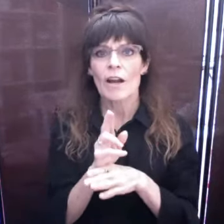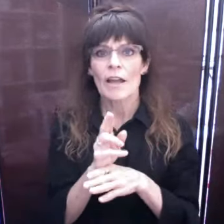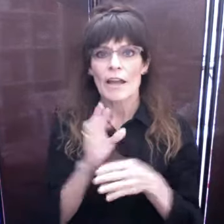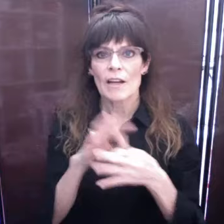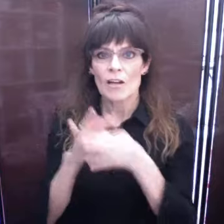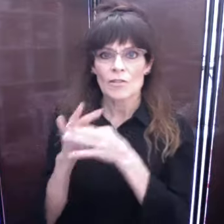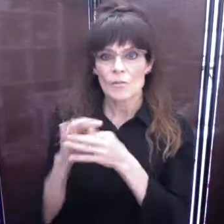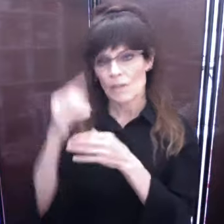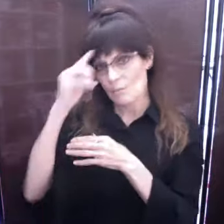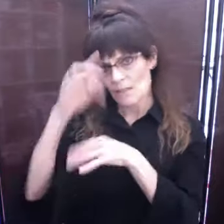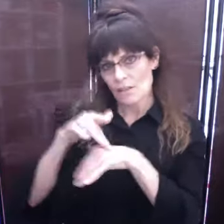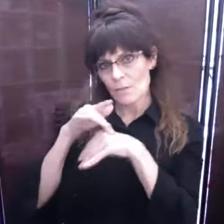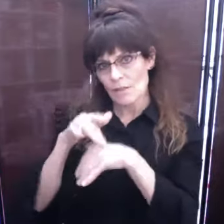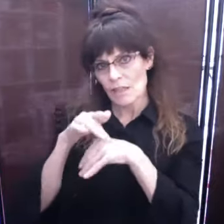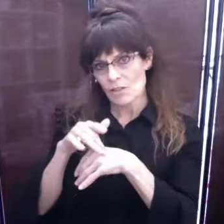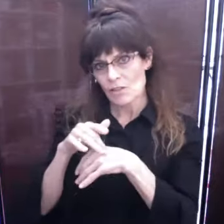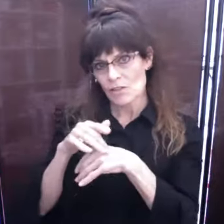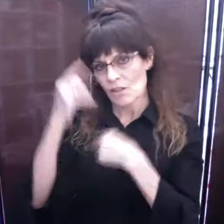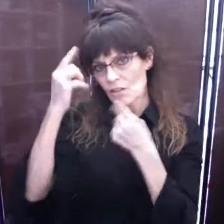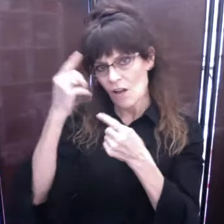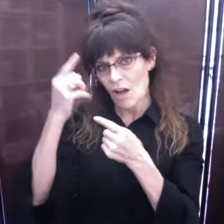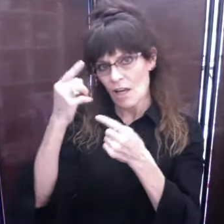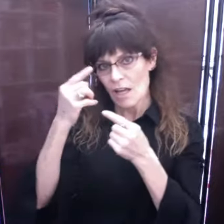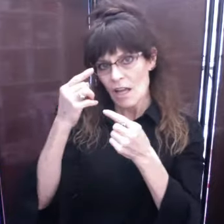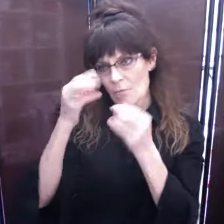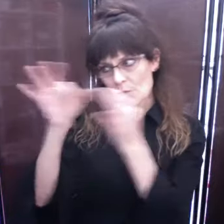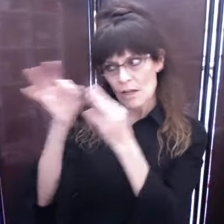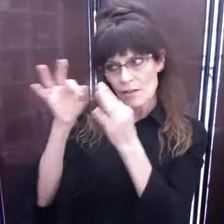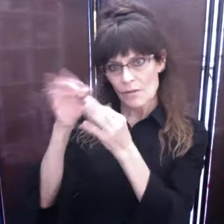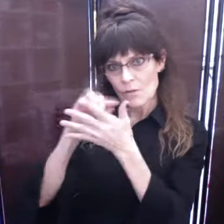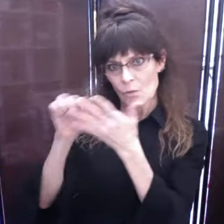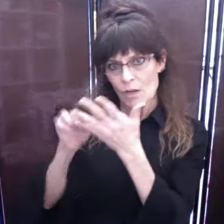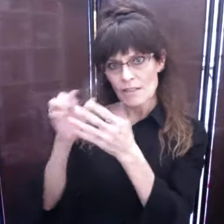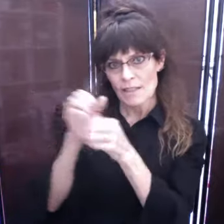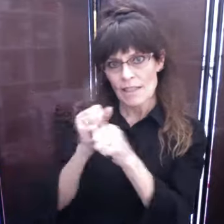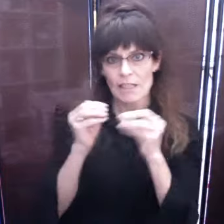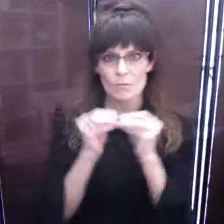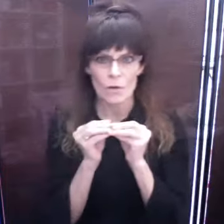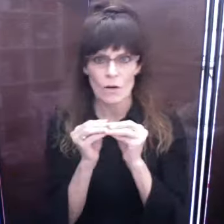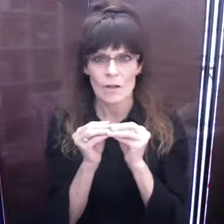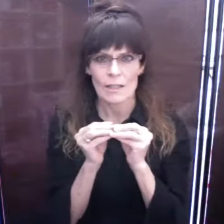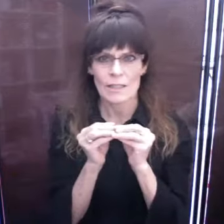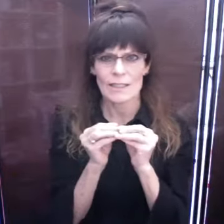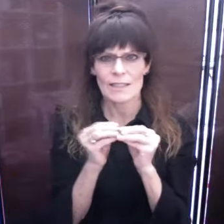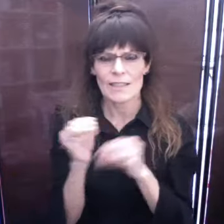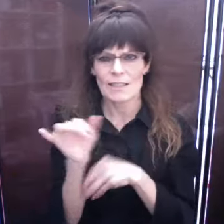obsession, which is the constant thought and preoccupation of ways and means of getting more. It said more or less verbatim.